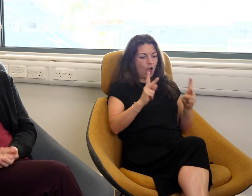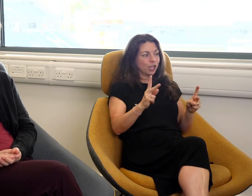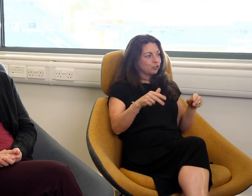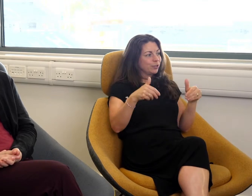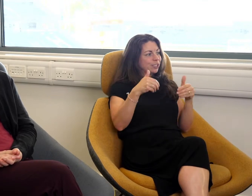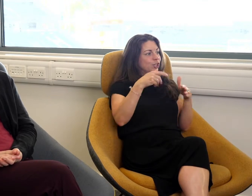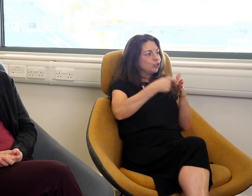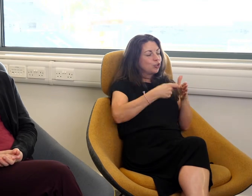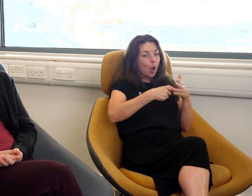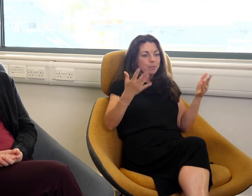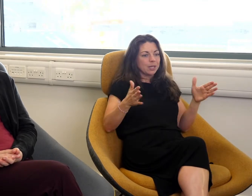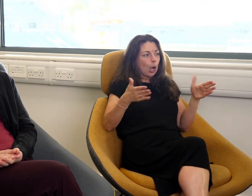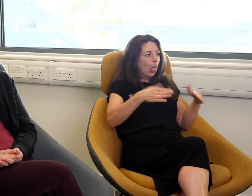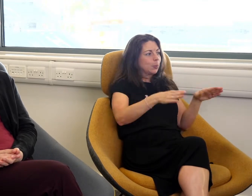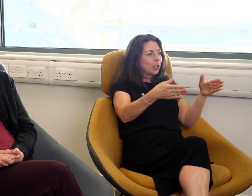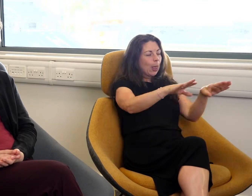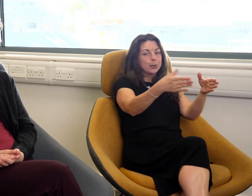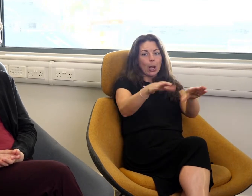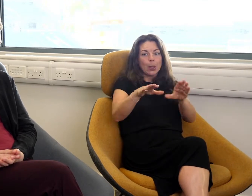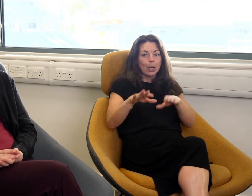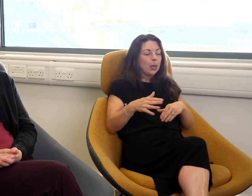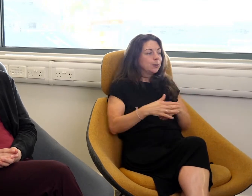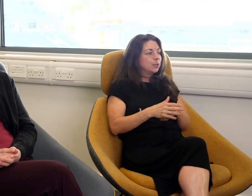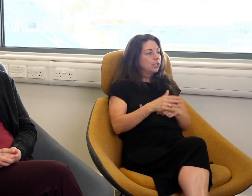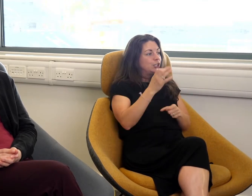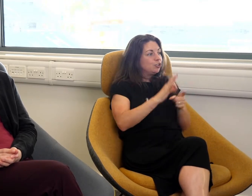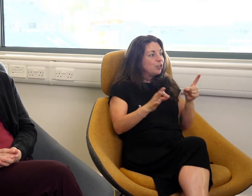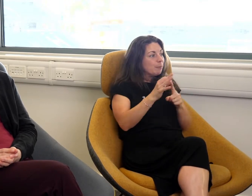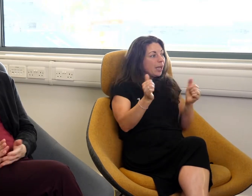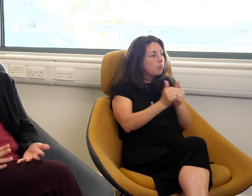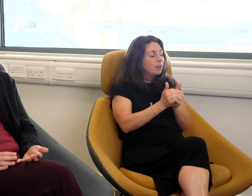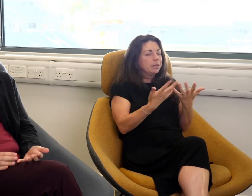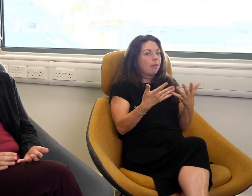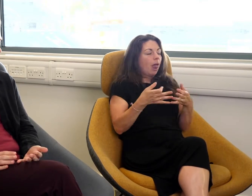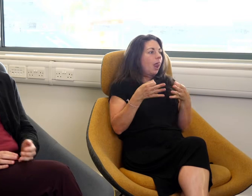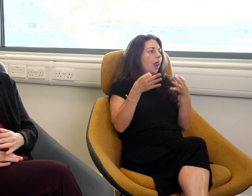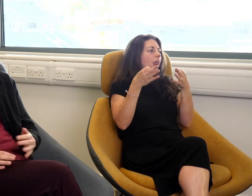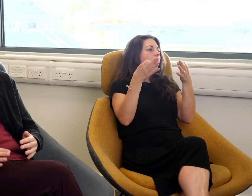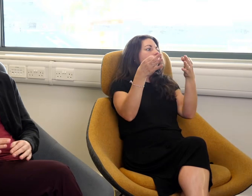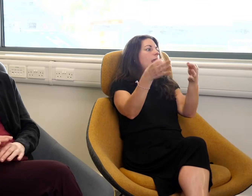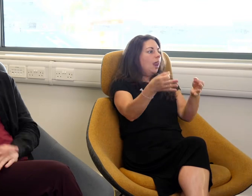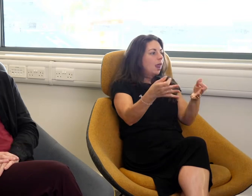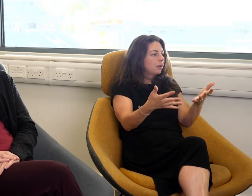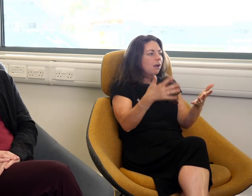shut, not being able to get a doctor's appointment, my school's sixth form closing, lots of things. It made me